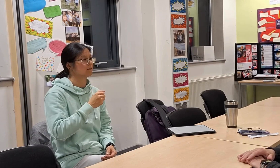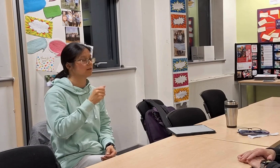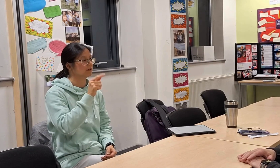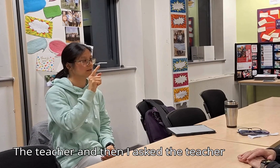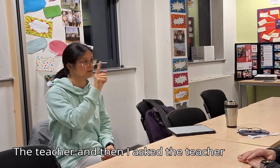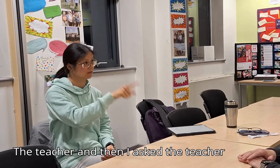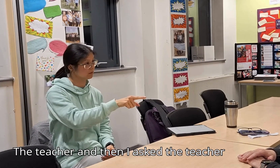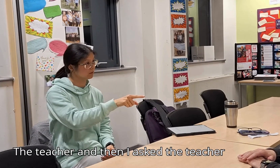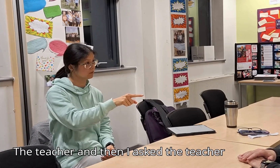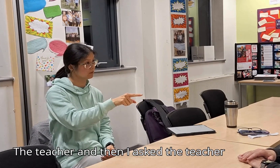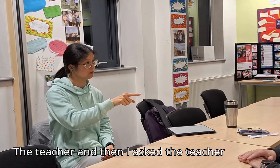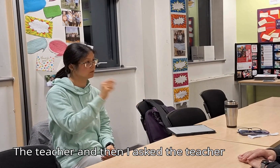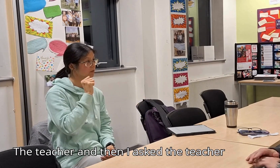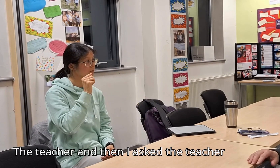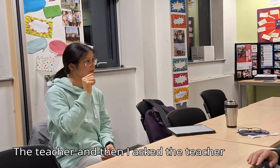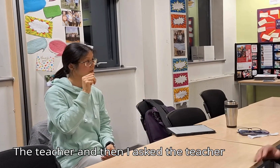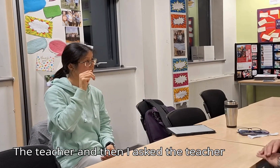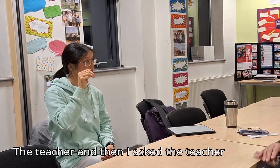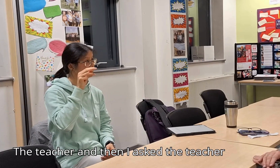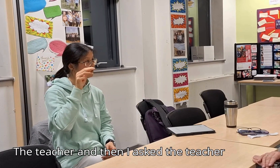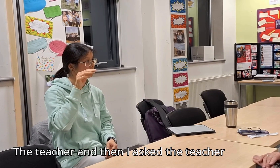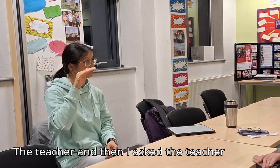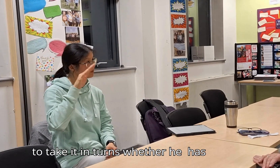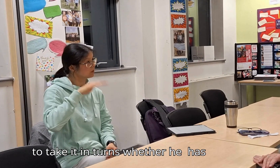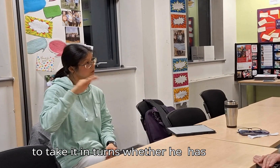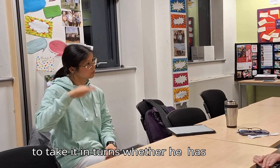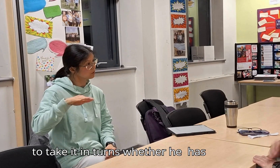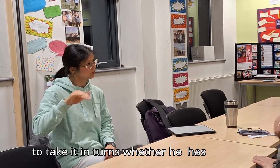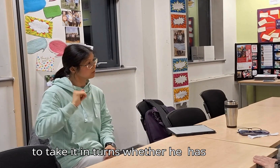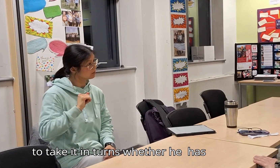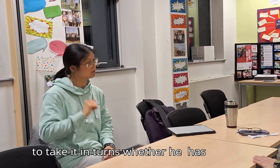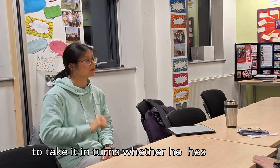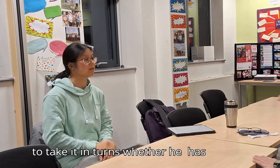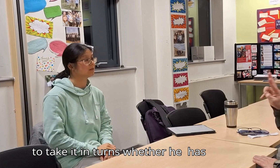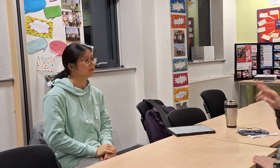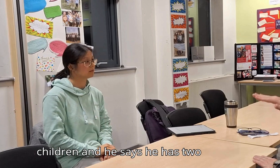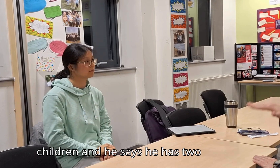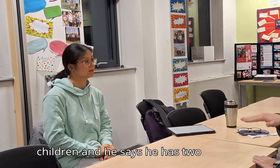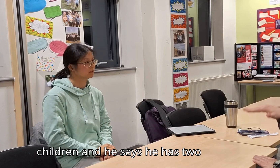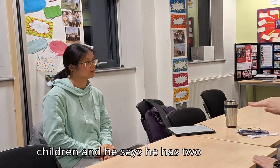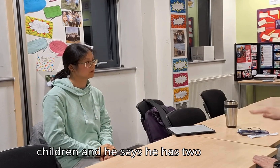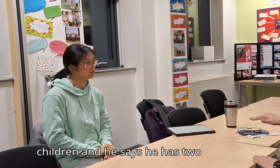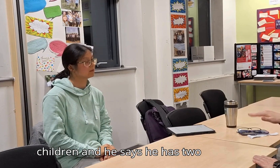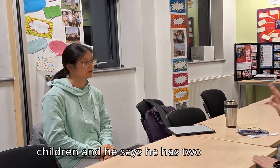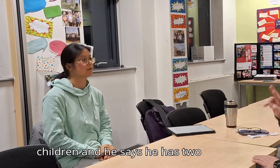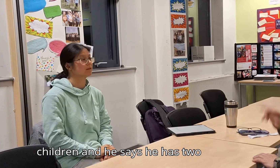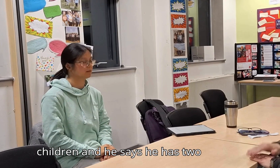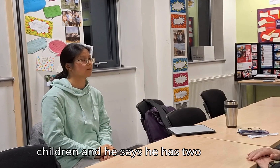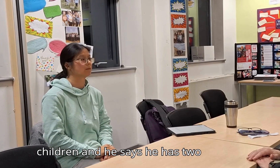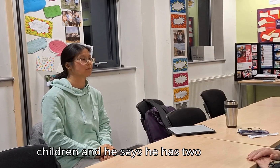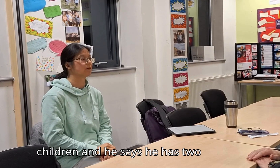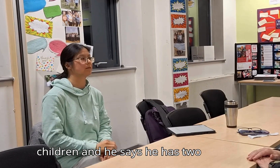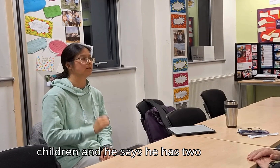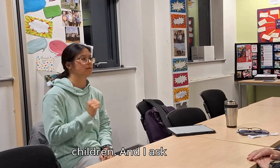The teacher, and then I ask the teacher to take it in turns, whether he has children, and he says he has 2